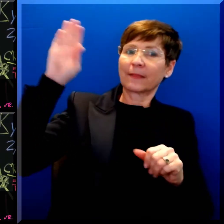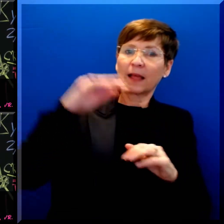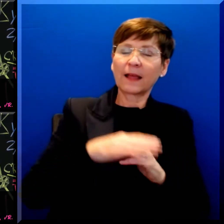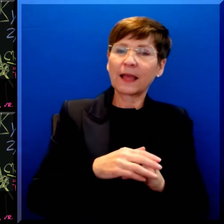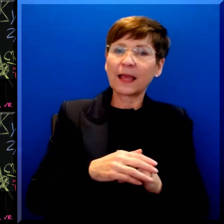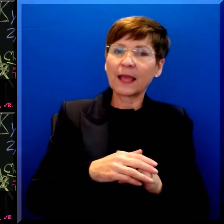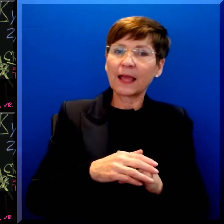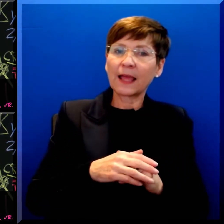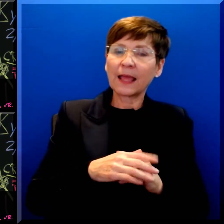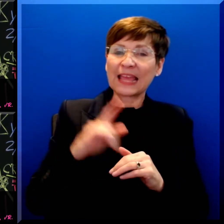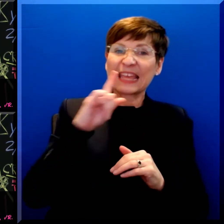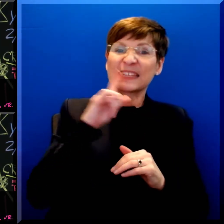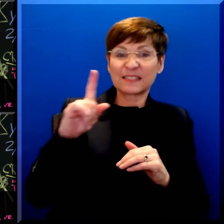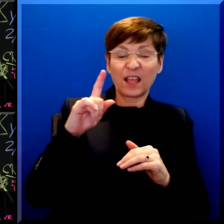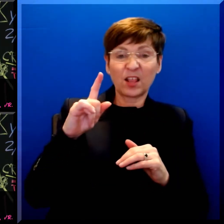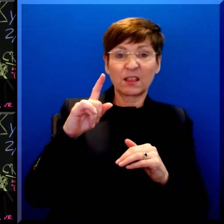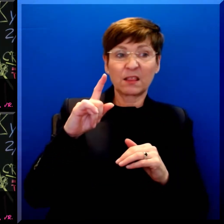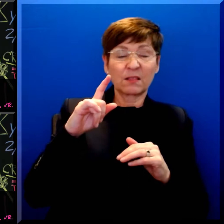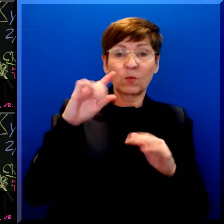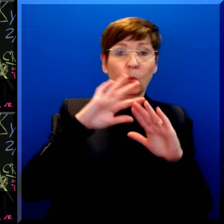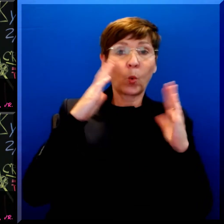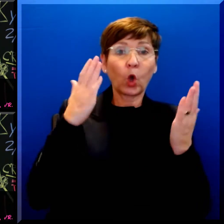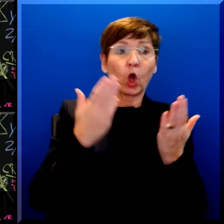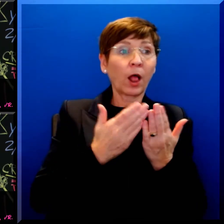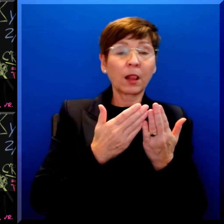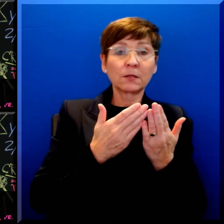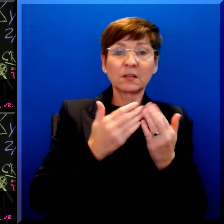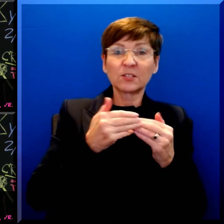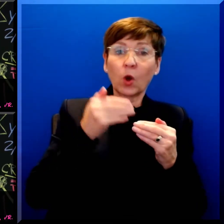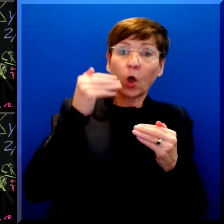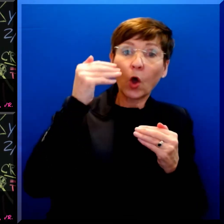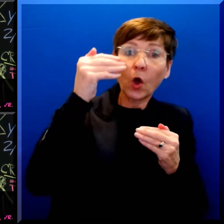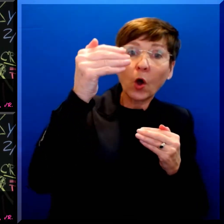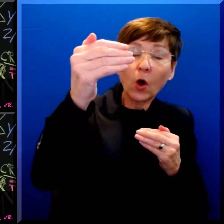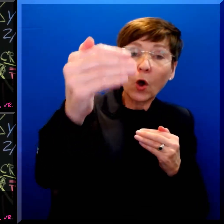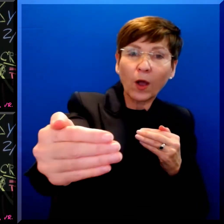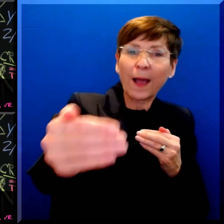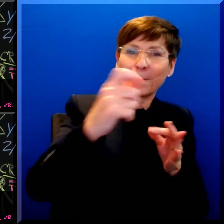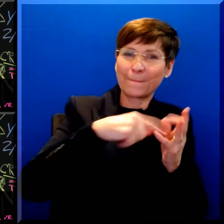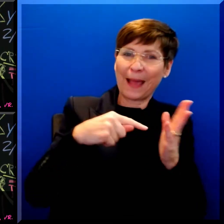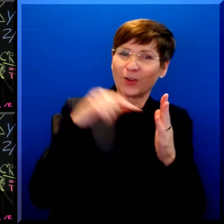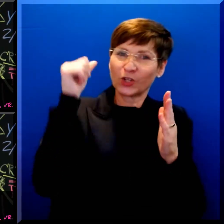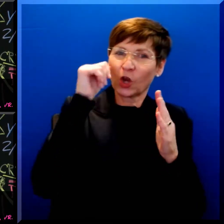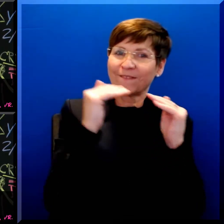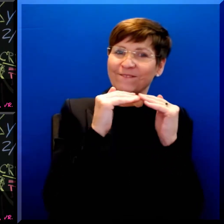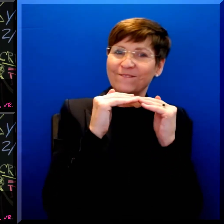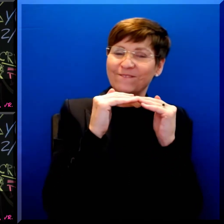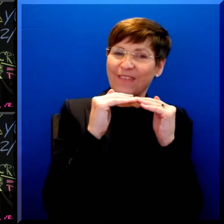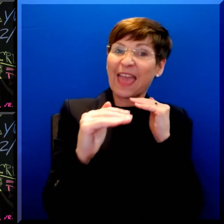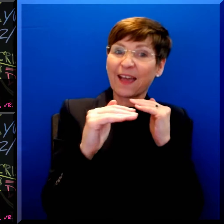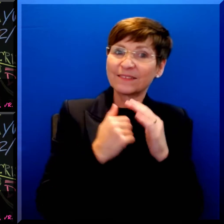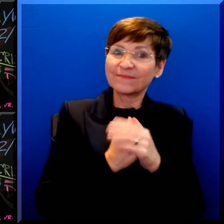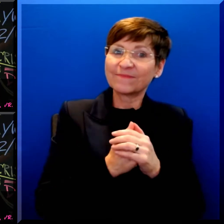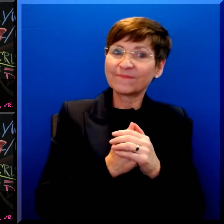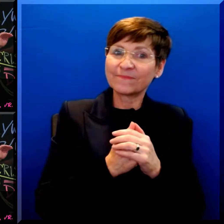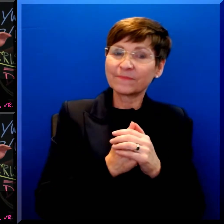the moral universe is long, but it bends towards justice. Translation, I want you to take